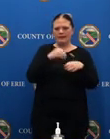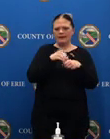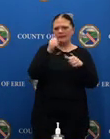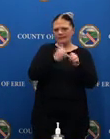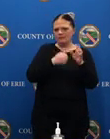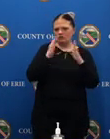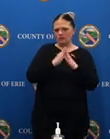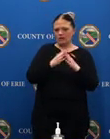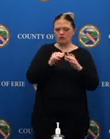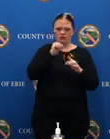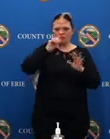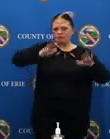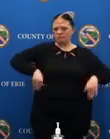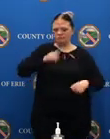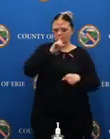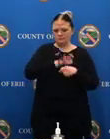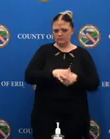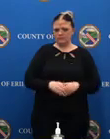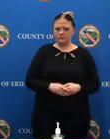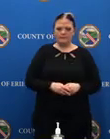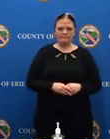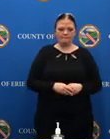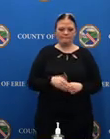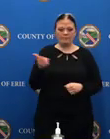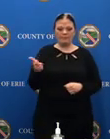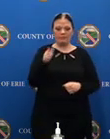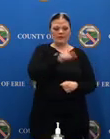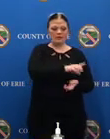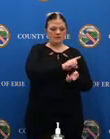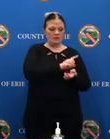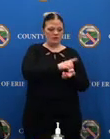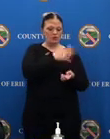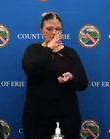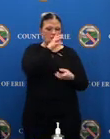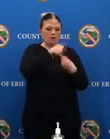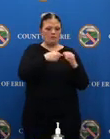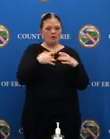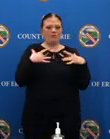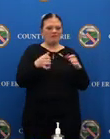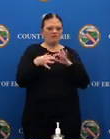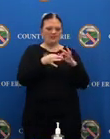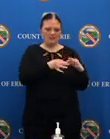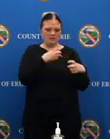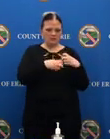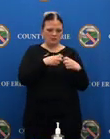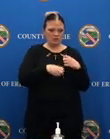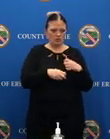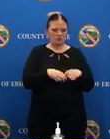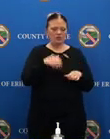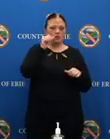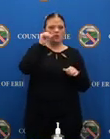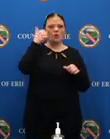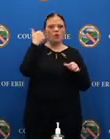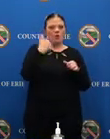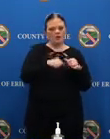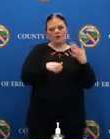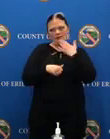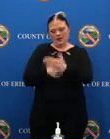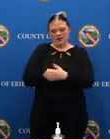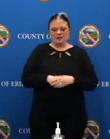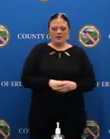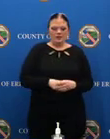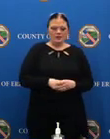haven't confirmed it yet. I'll turn it over to the doc to talk about some of the health-related issues. So remember, thank you.